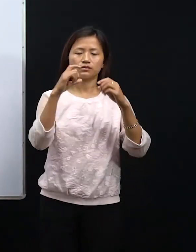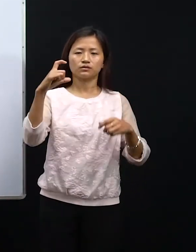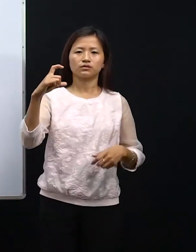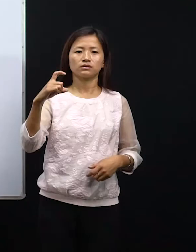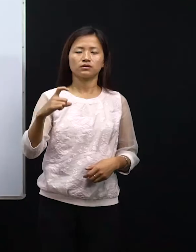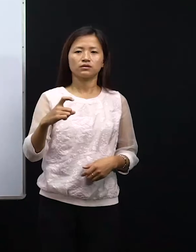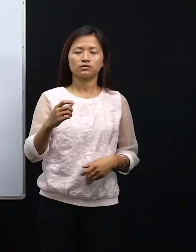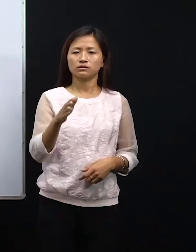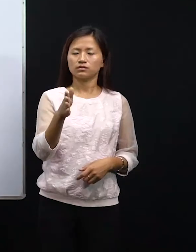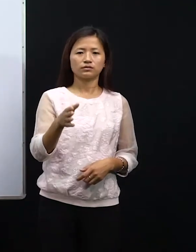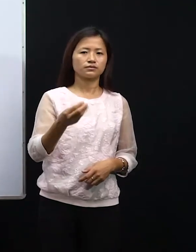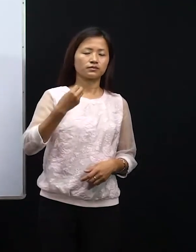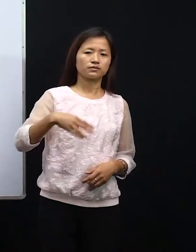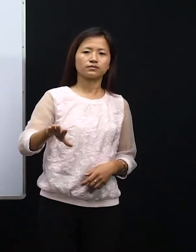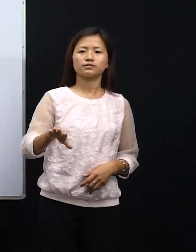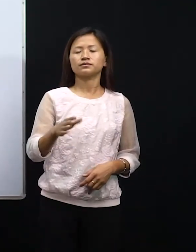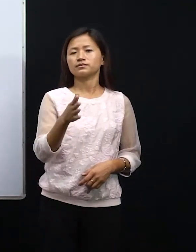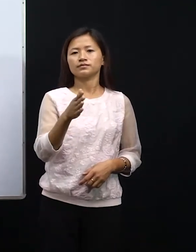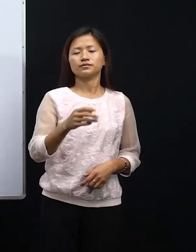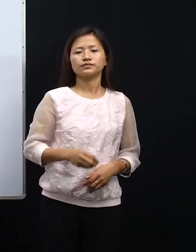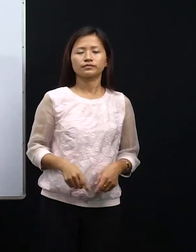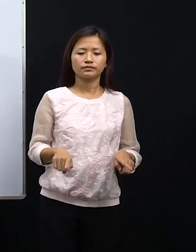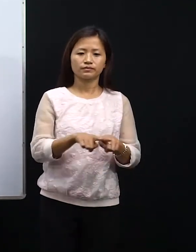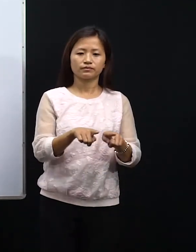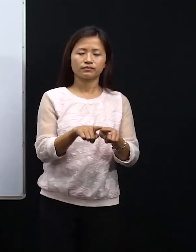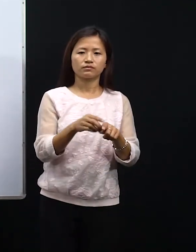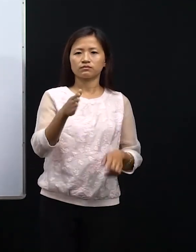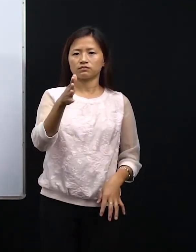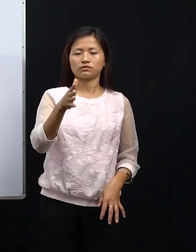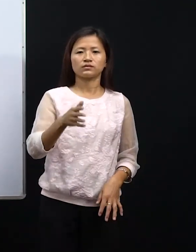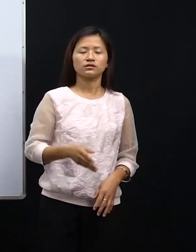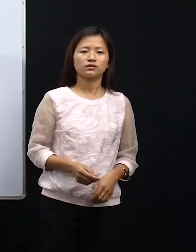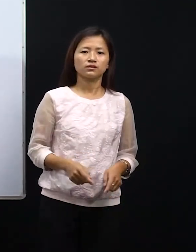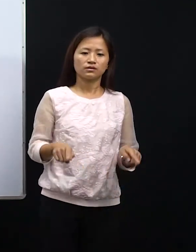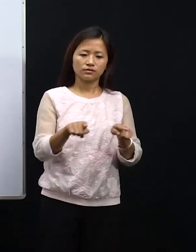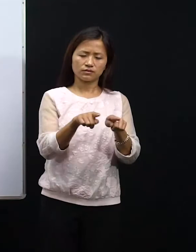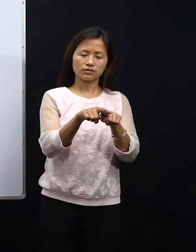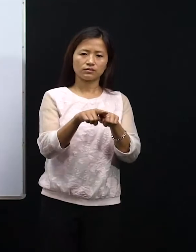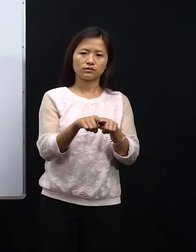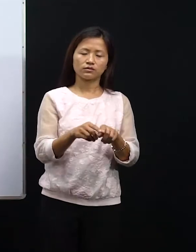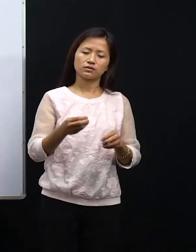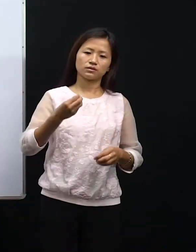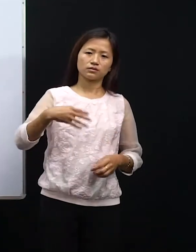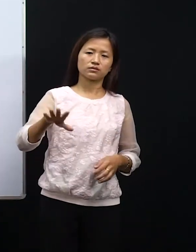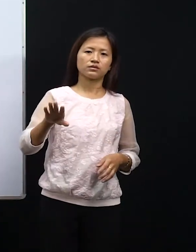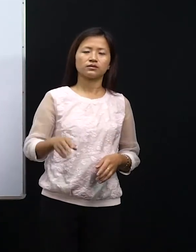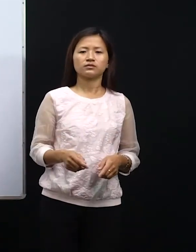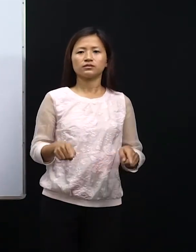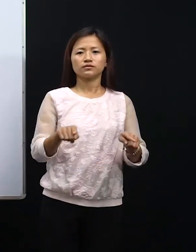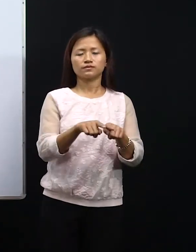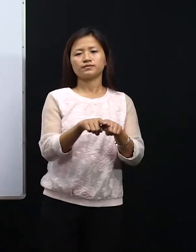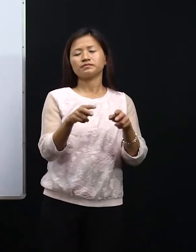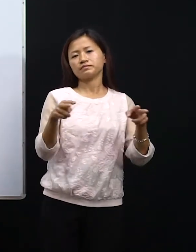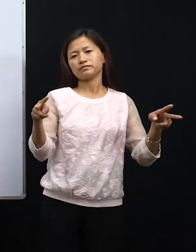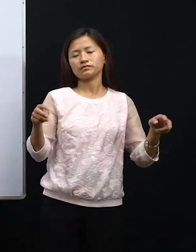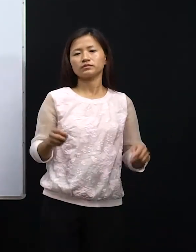you cannot cancel them, okay, because they are not same. If they are same, you cancel them. If they are same with